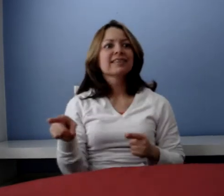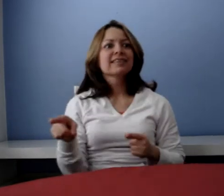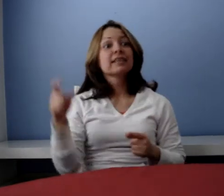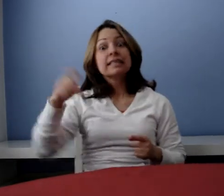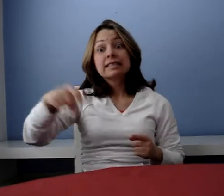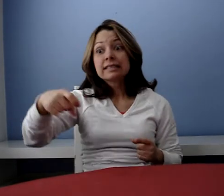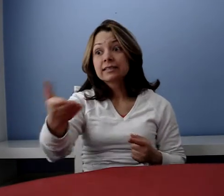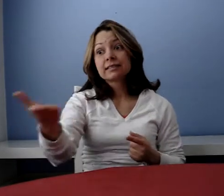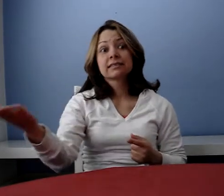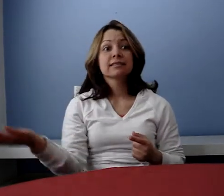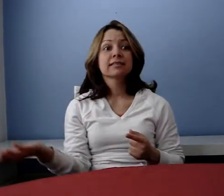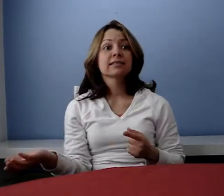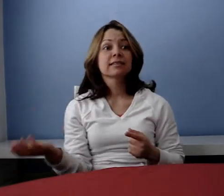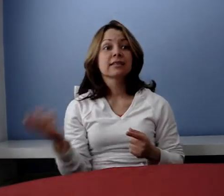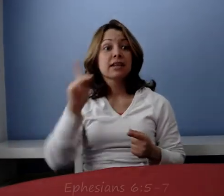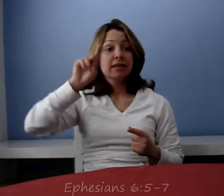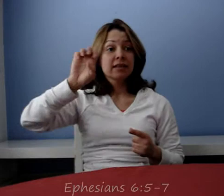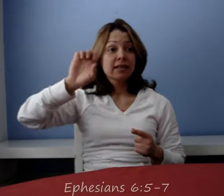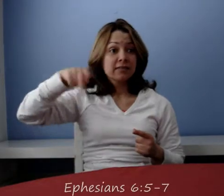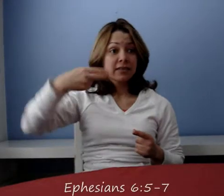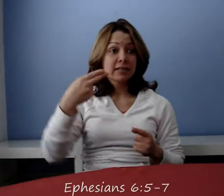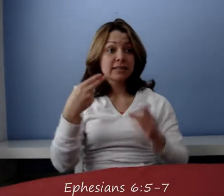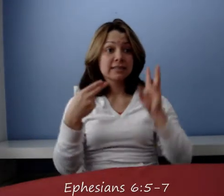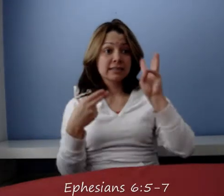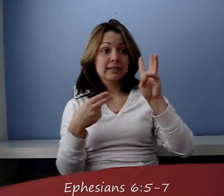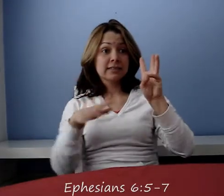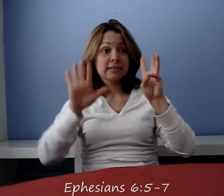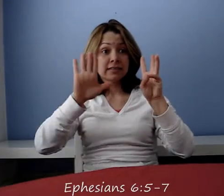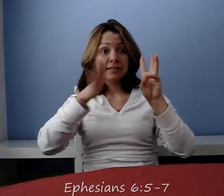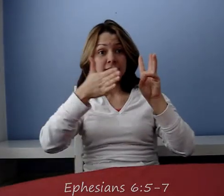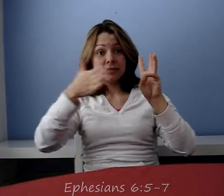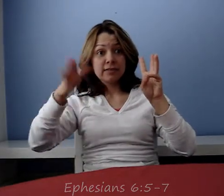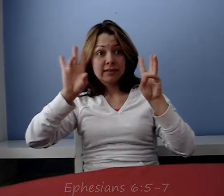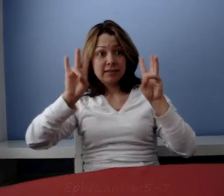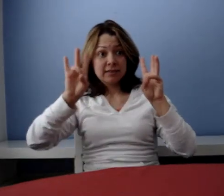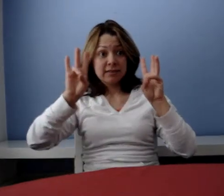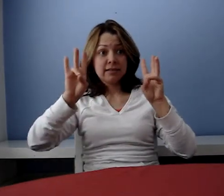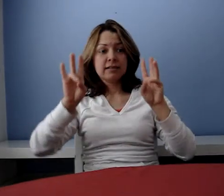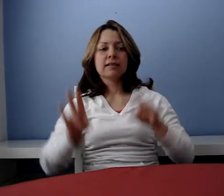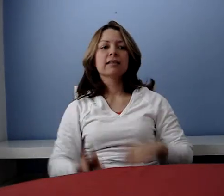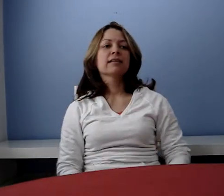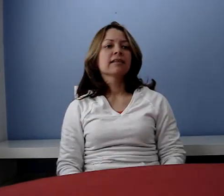What channel do you want to watch? Okay.